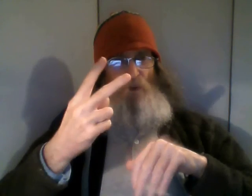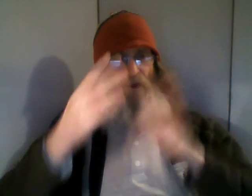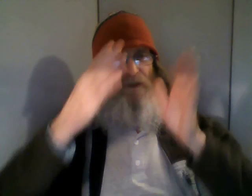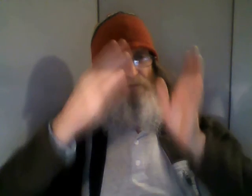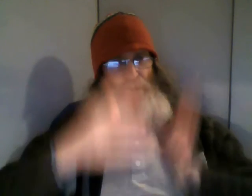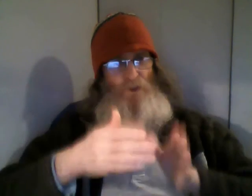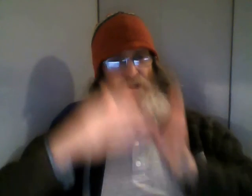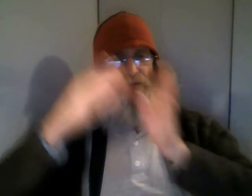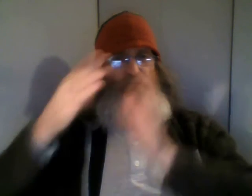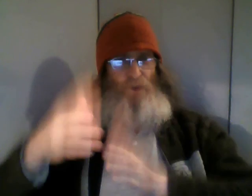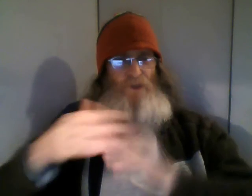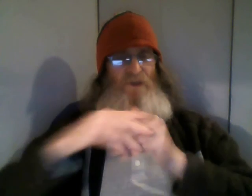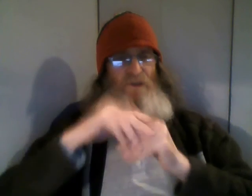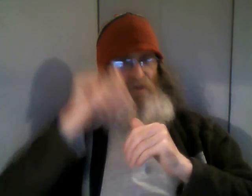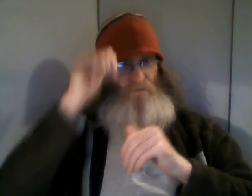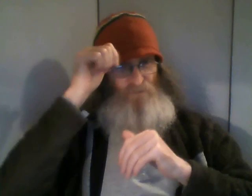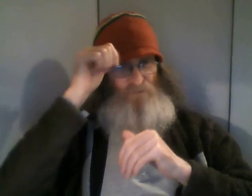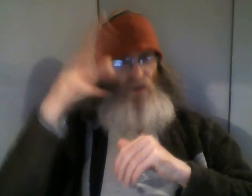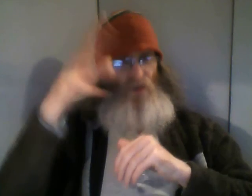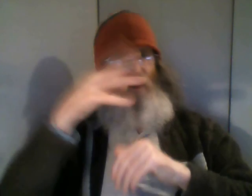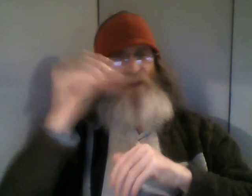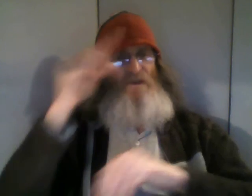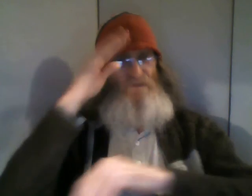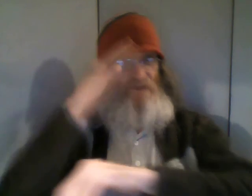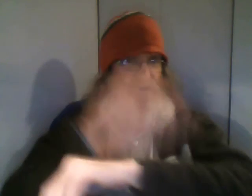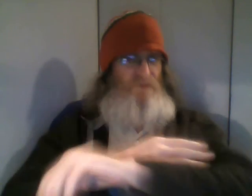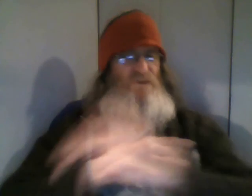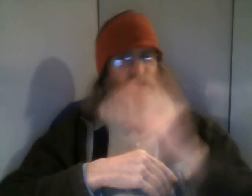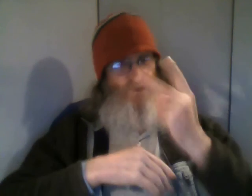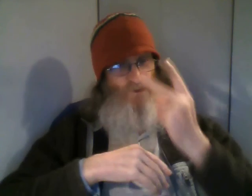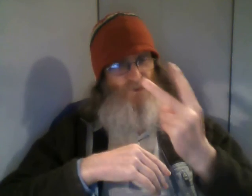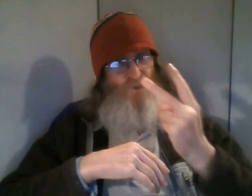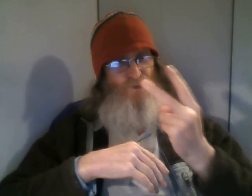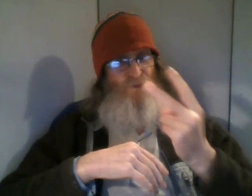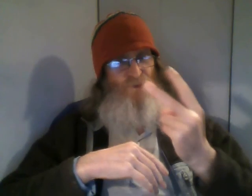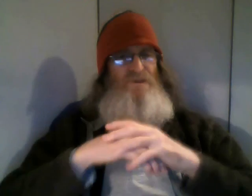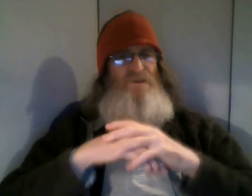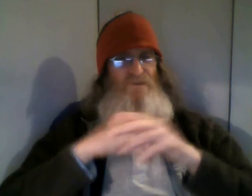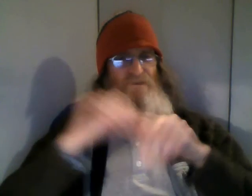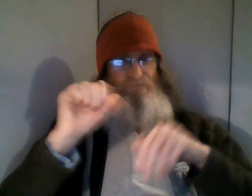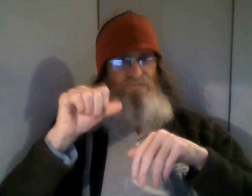All you have to do is wrap us up and get us the hell out of here.